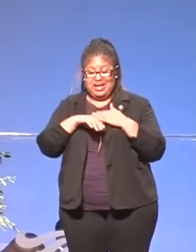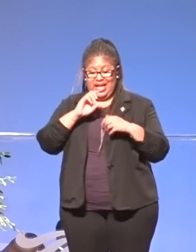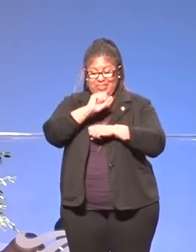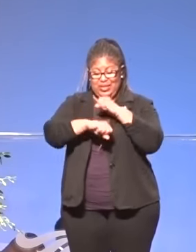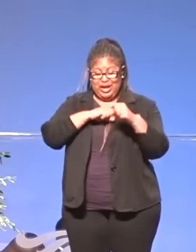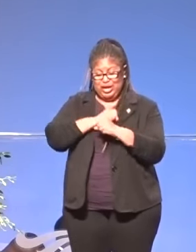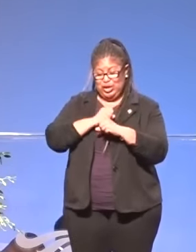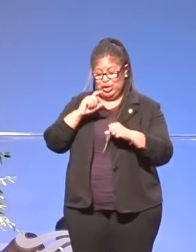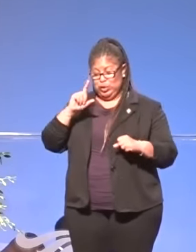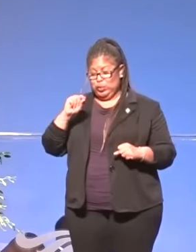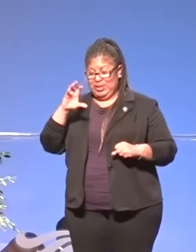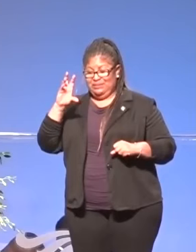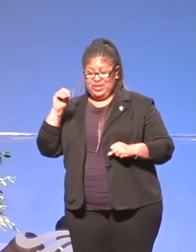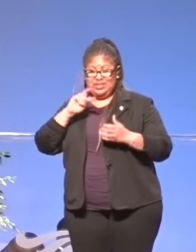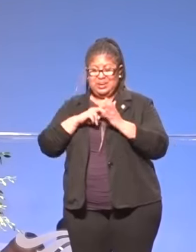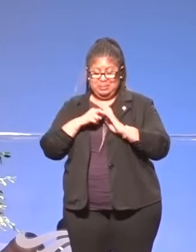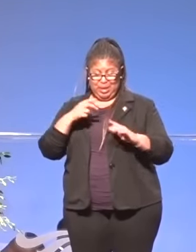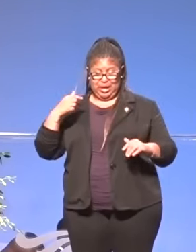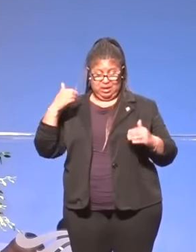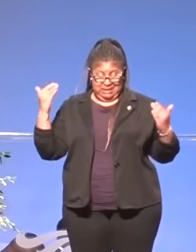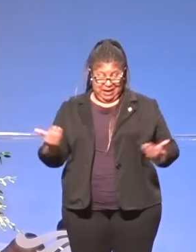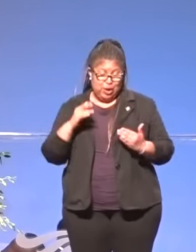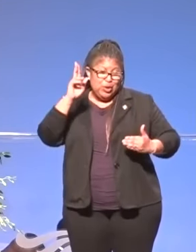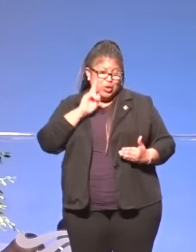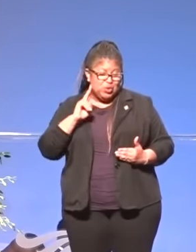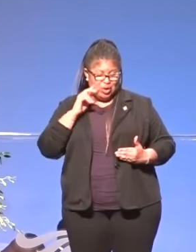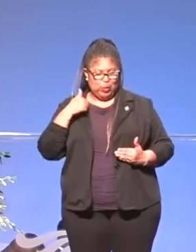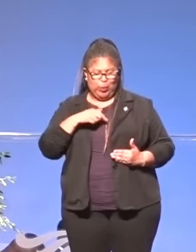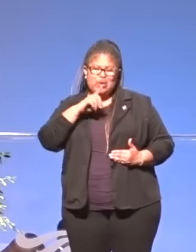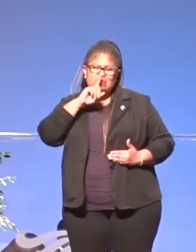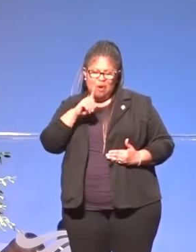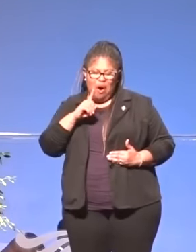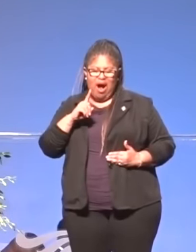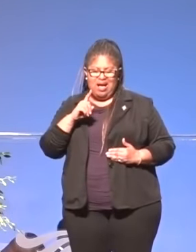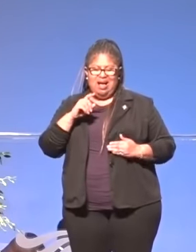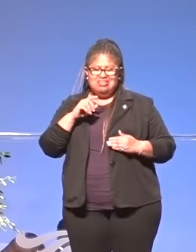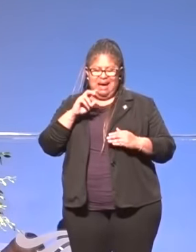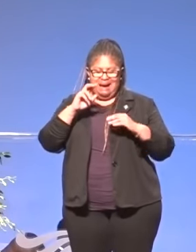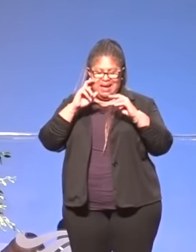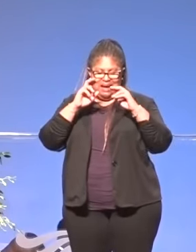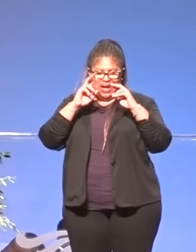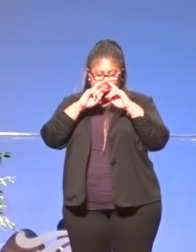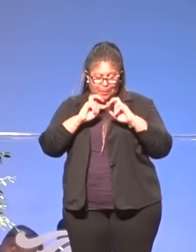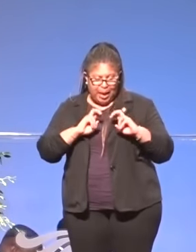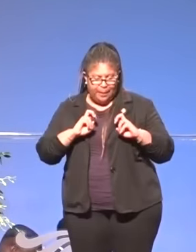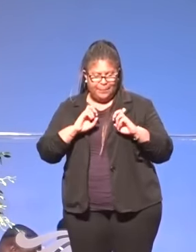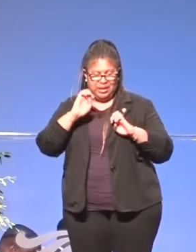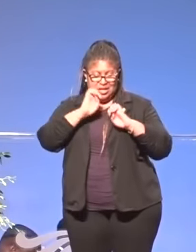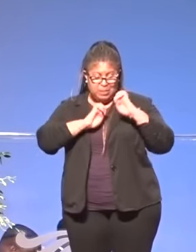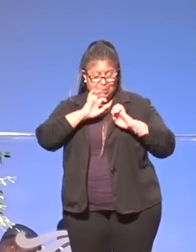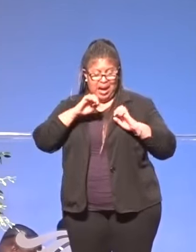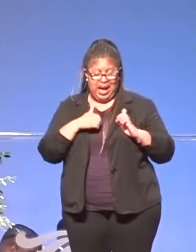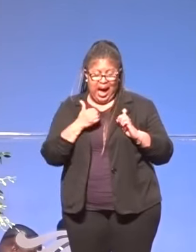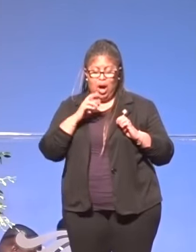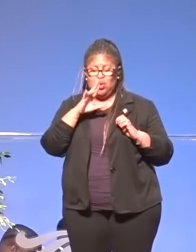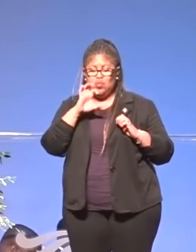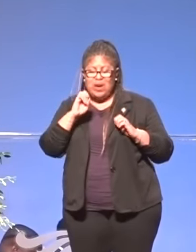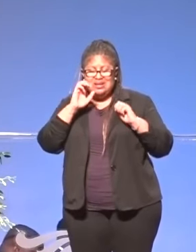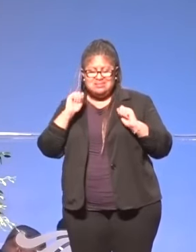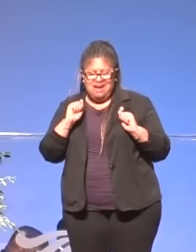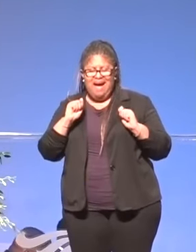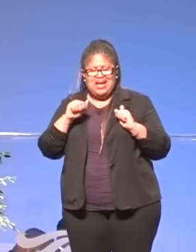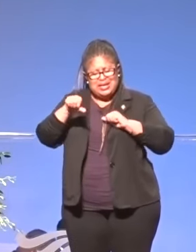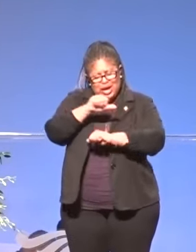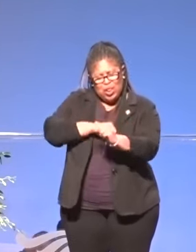means we are the experiment in America for how races can get along. But